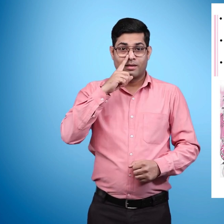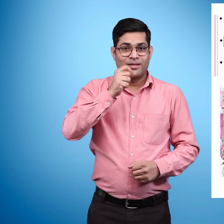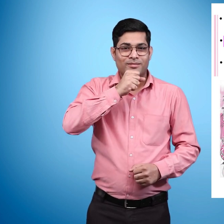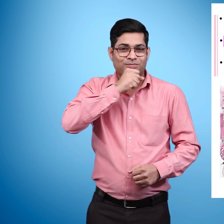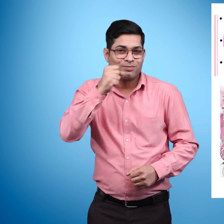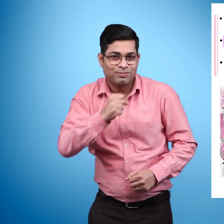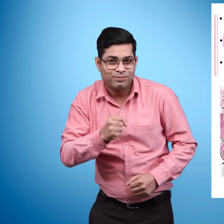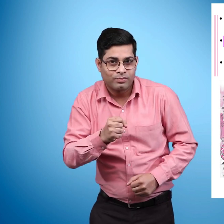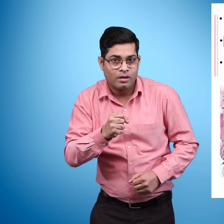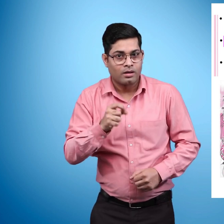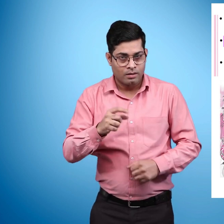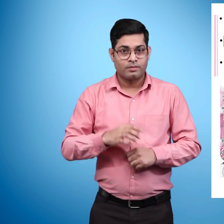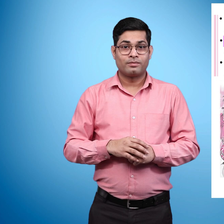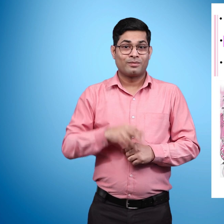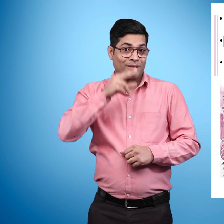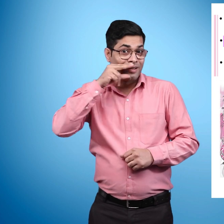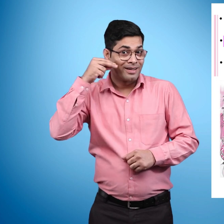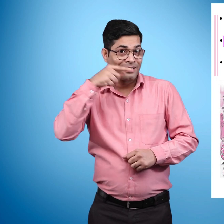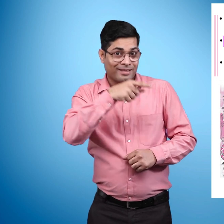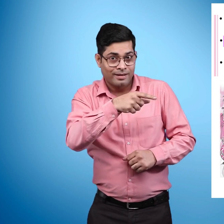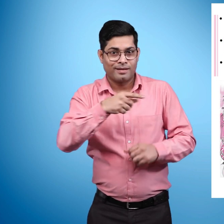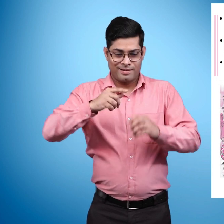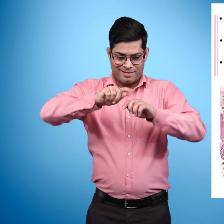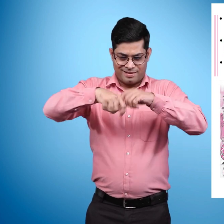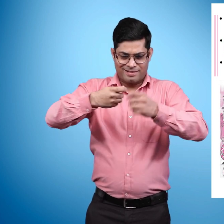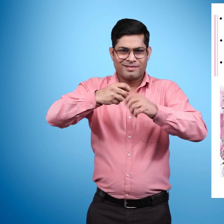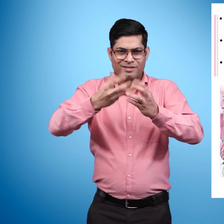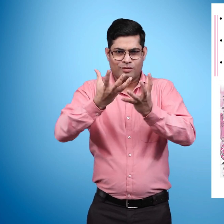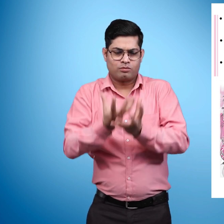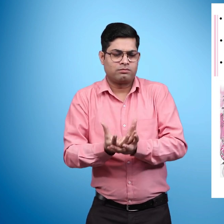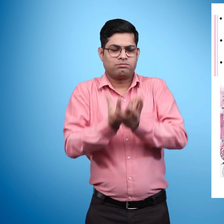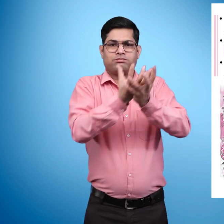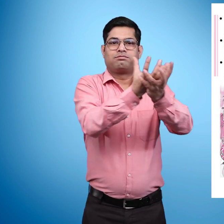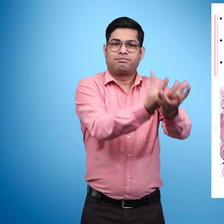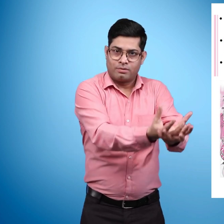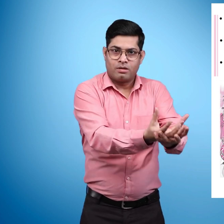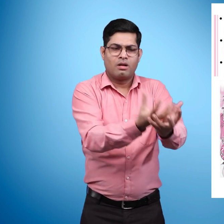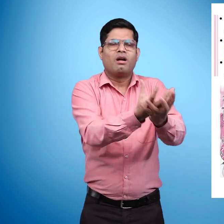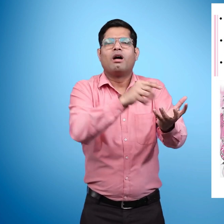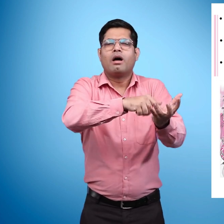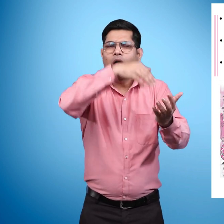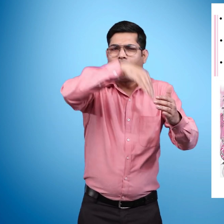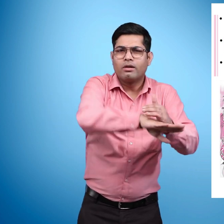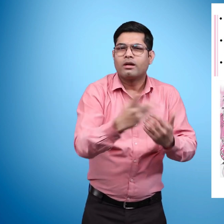An old woman gave him a small packet containing an egg,